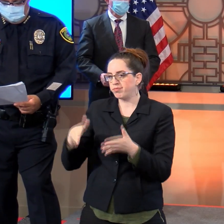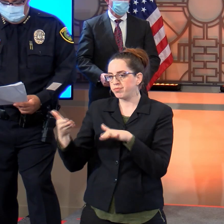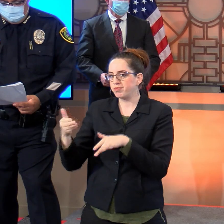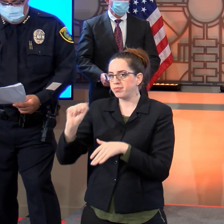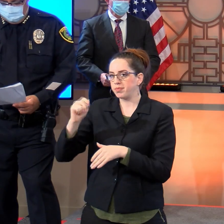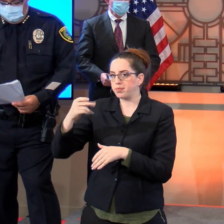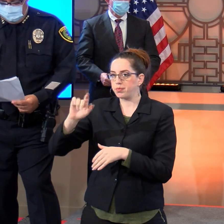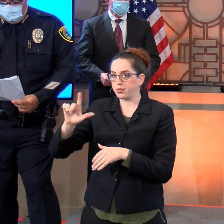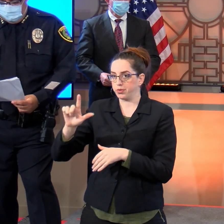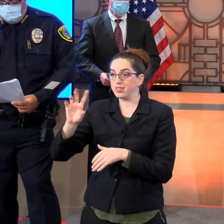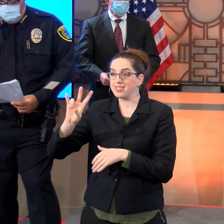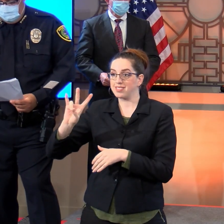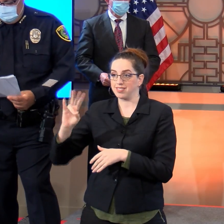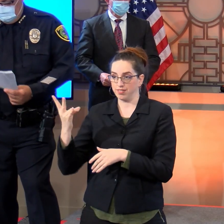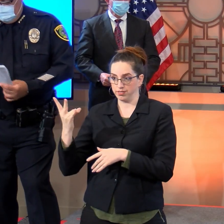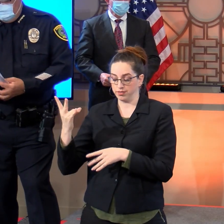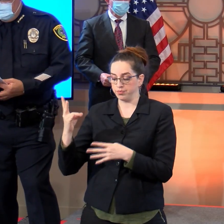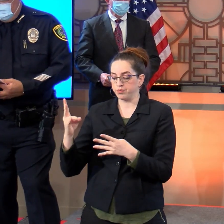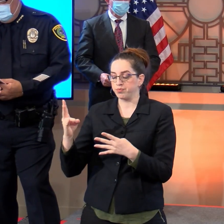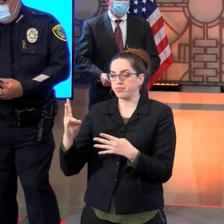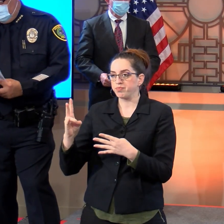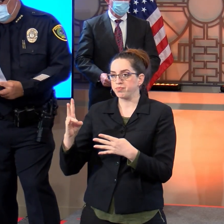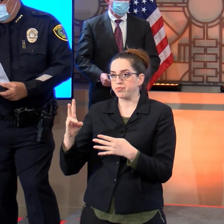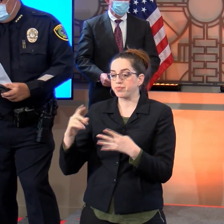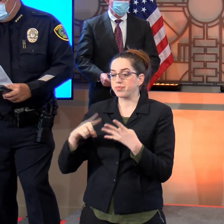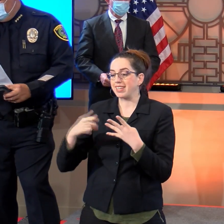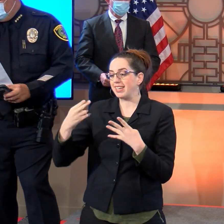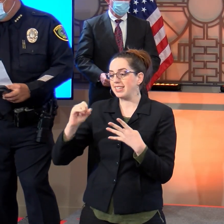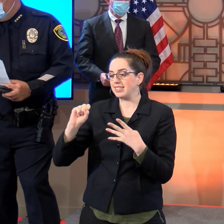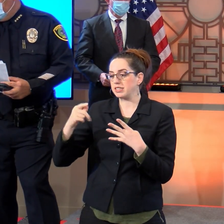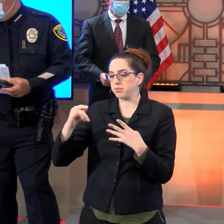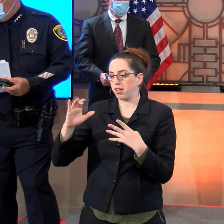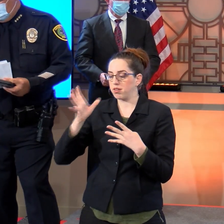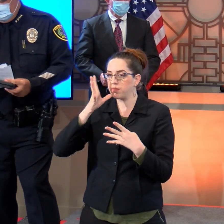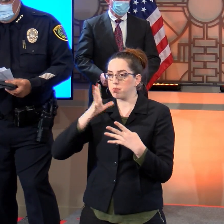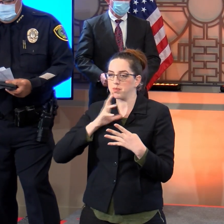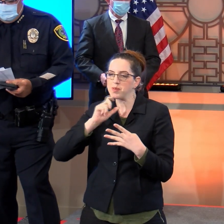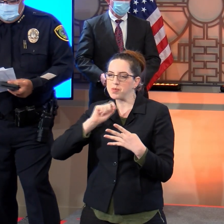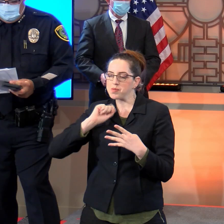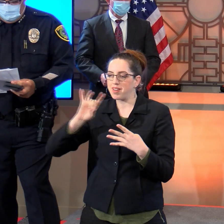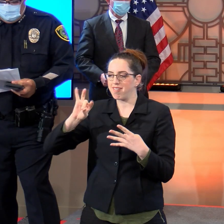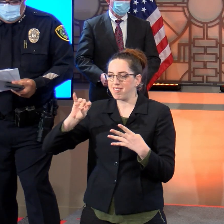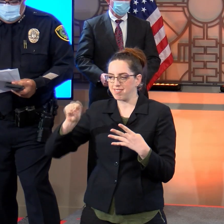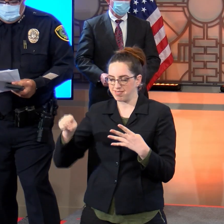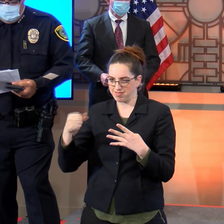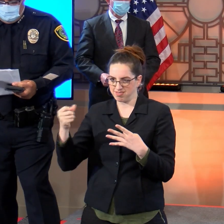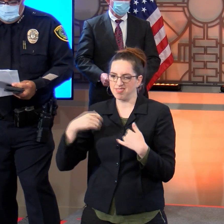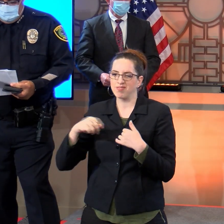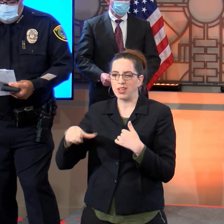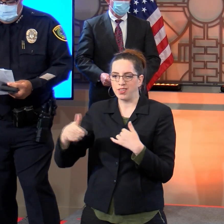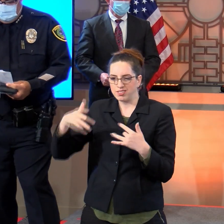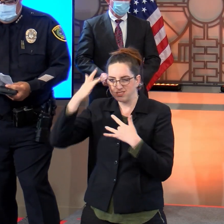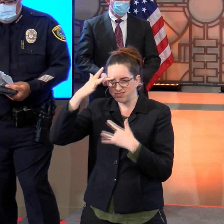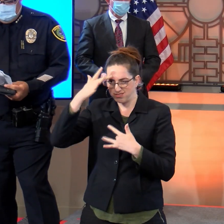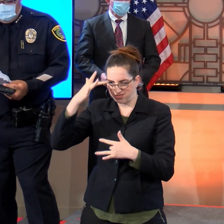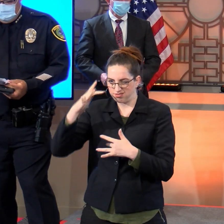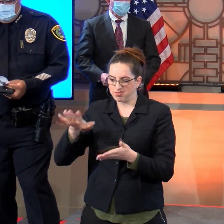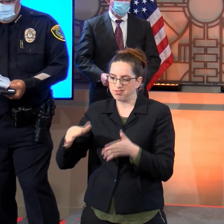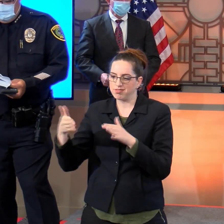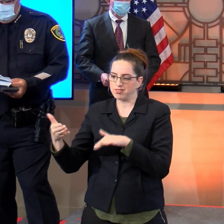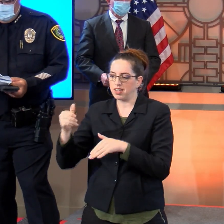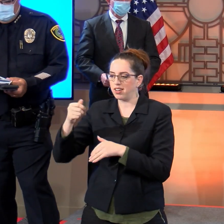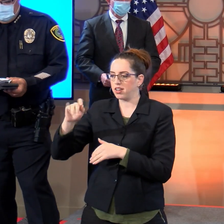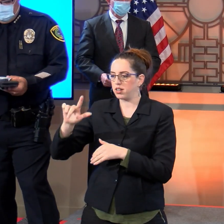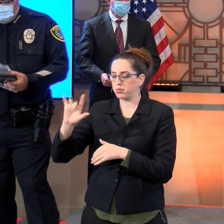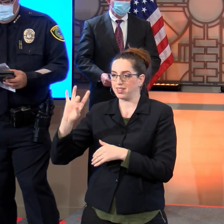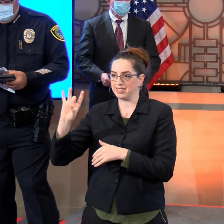away on April the 7th, a Hispanic female in her 80s with underlying health conditions who passed away on